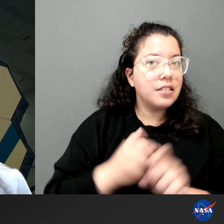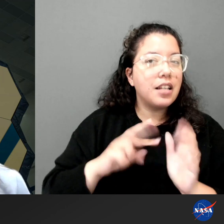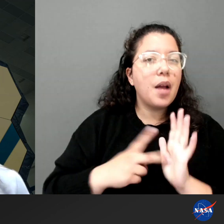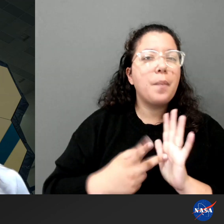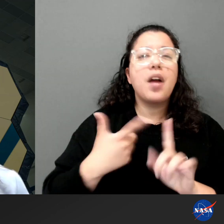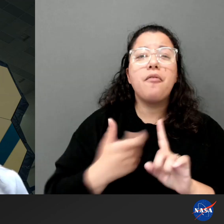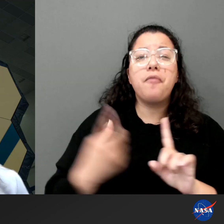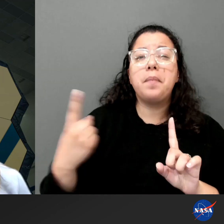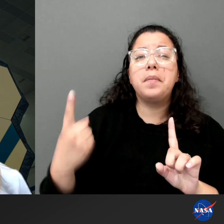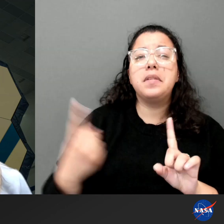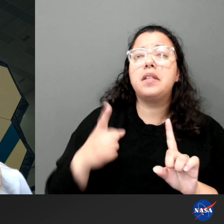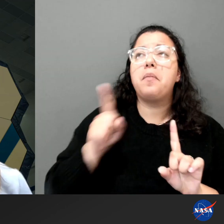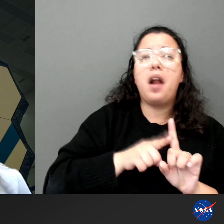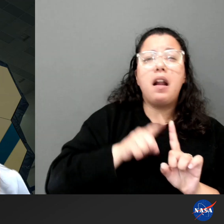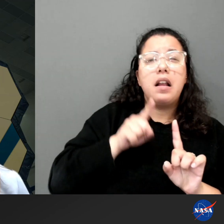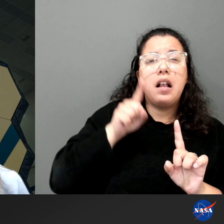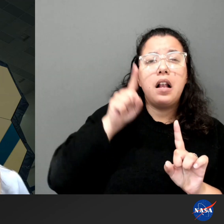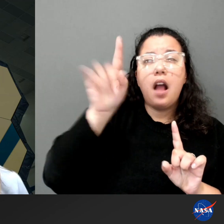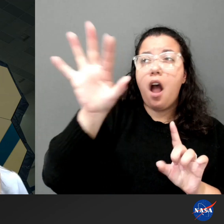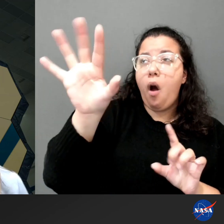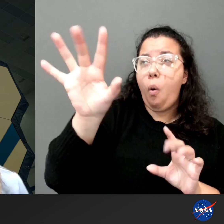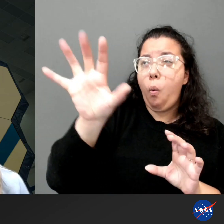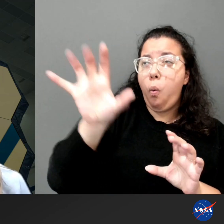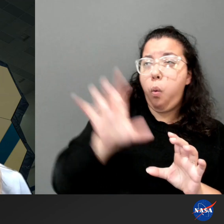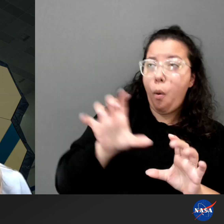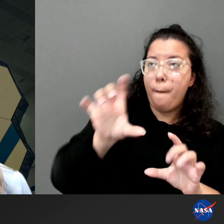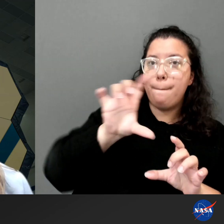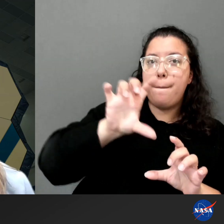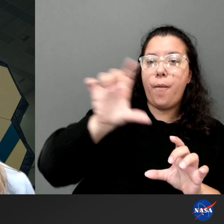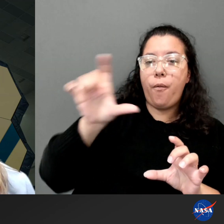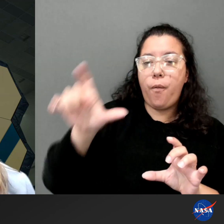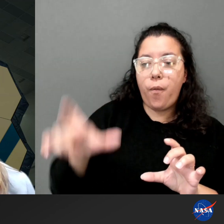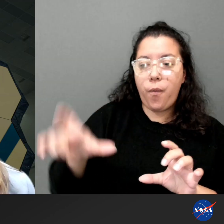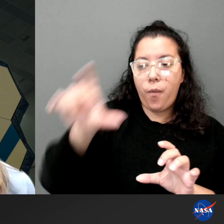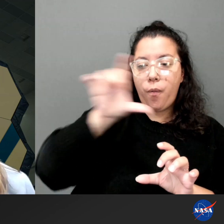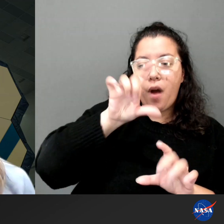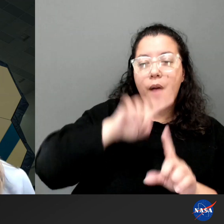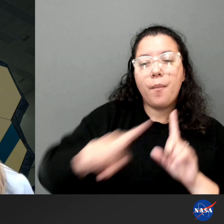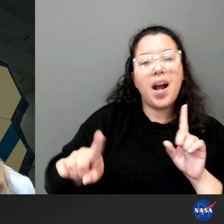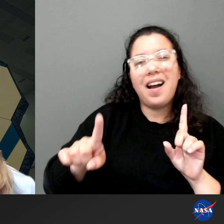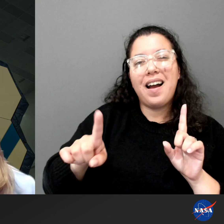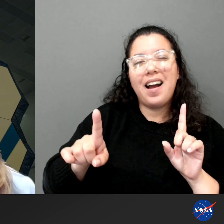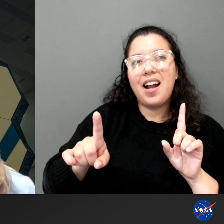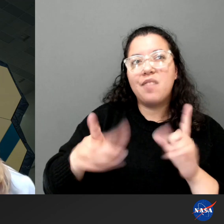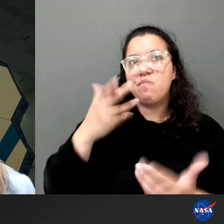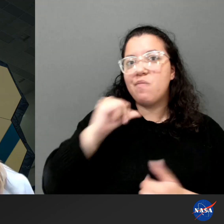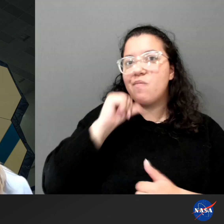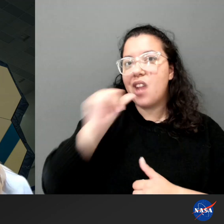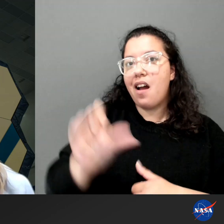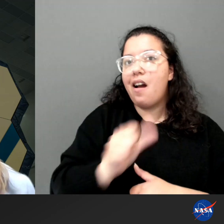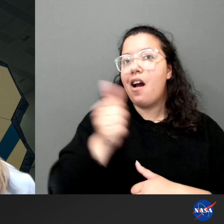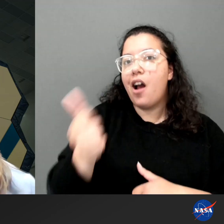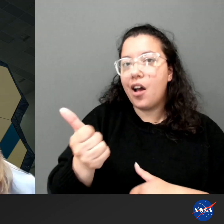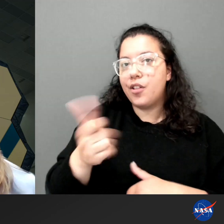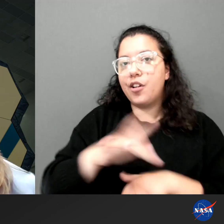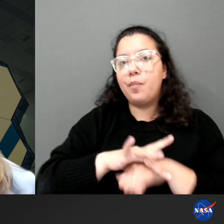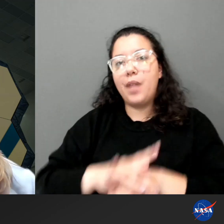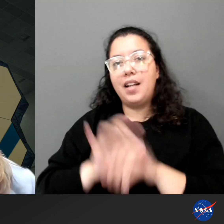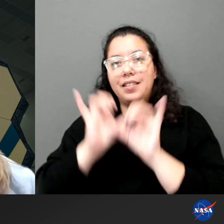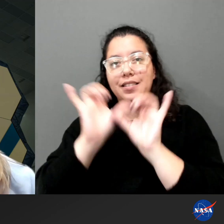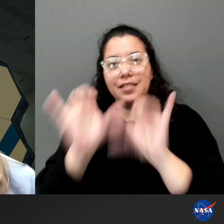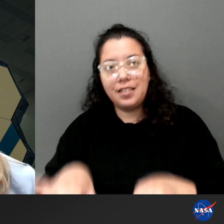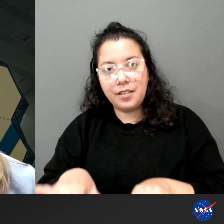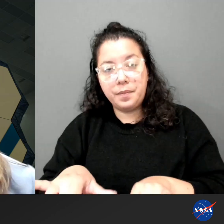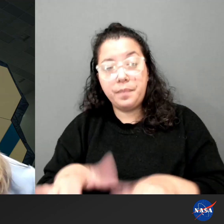far, but not necessarily coming from another planetary system. though we do have those now as well. We do know that